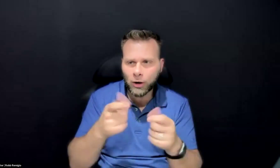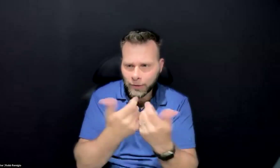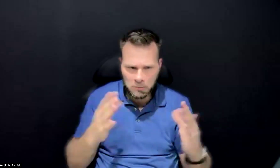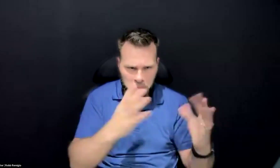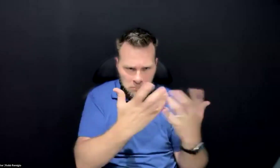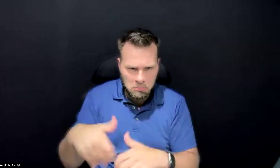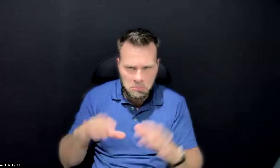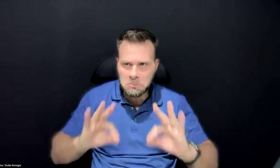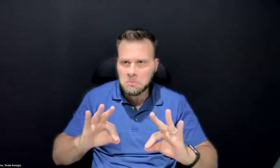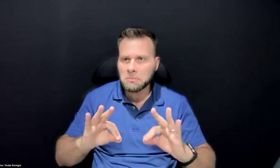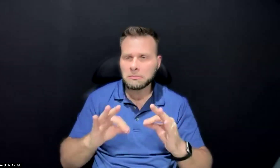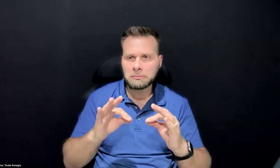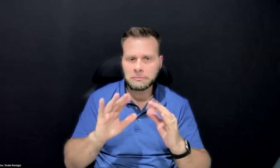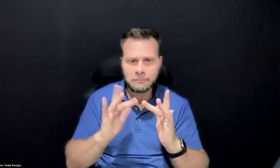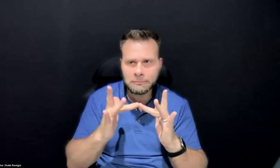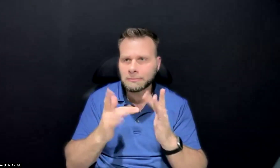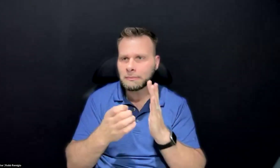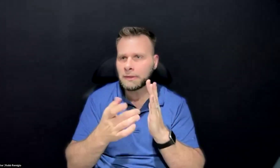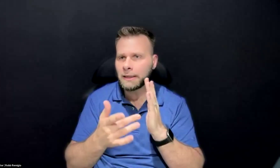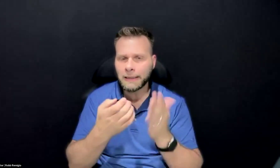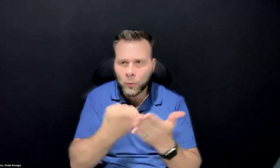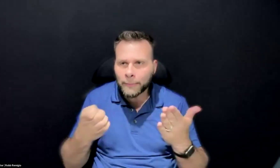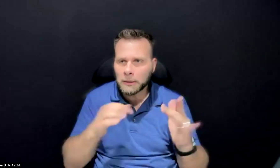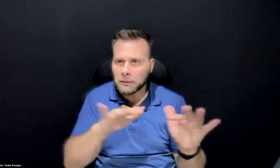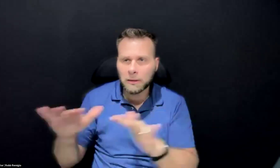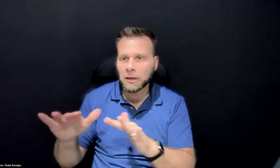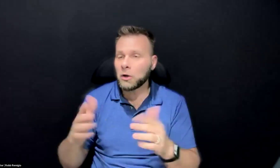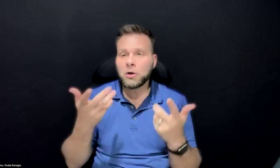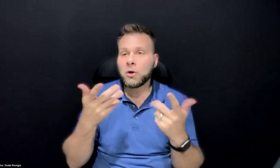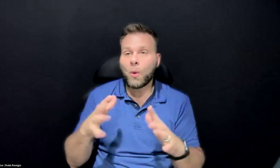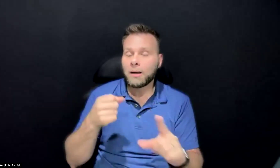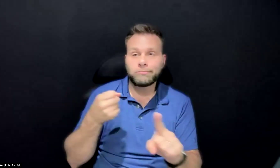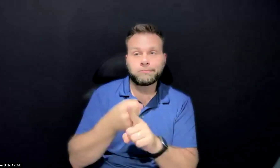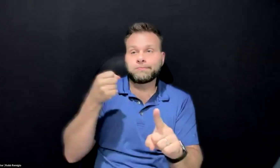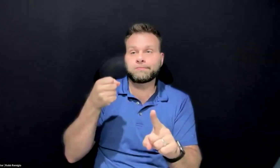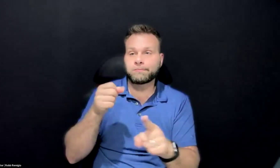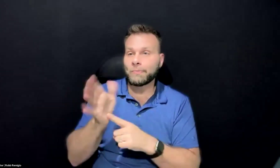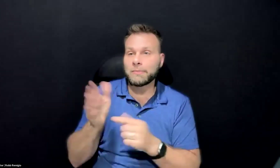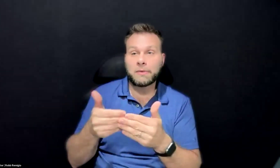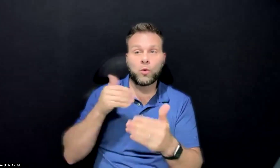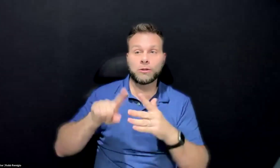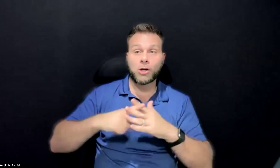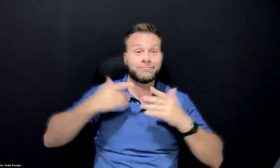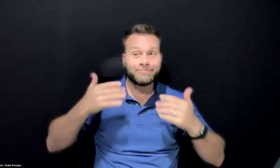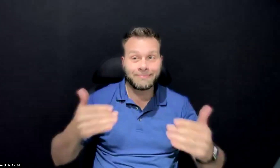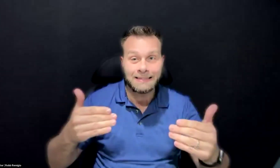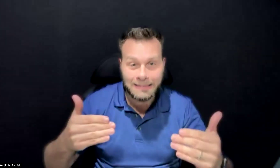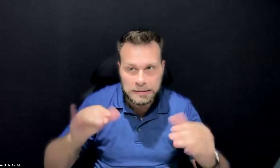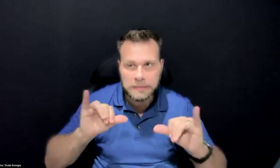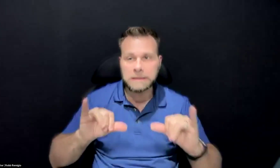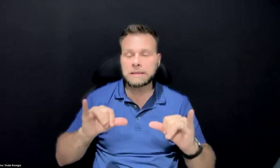major glitch or disaster 5 minutes before it's time to actually